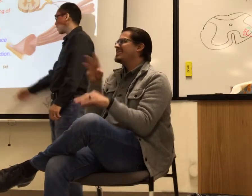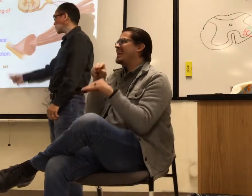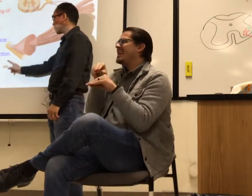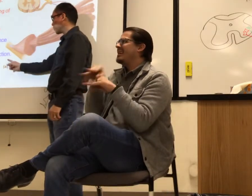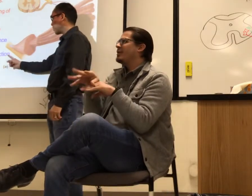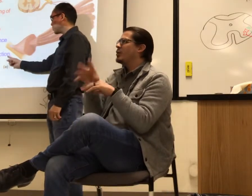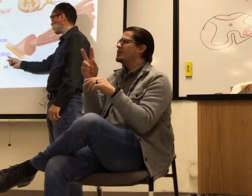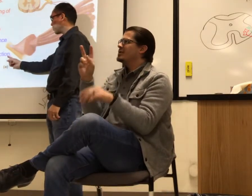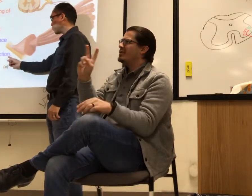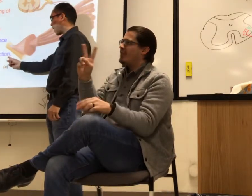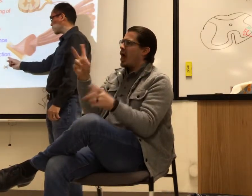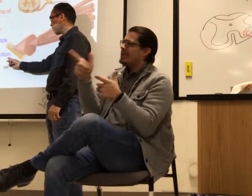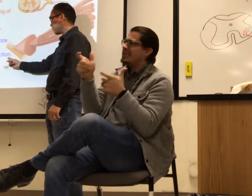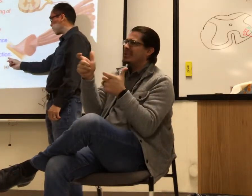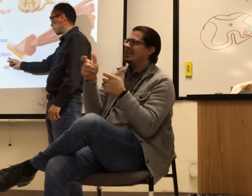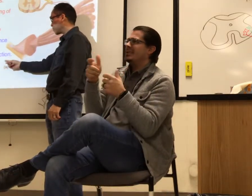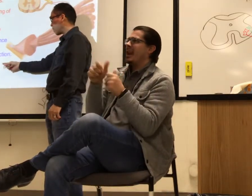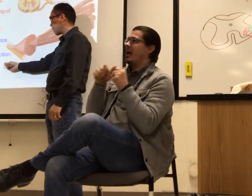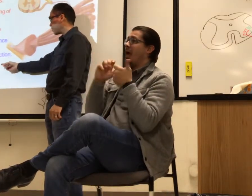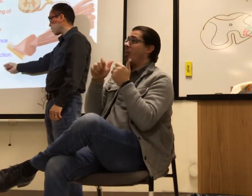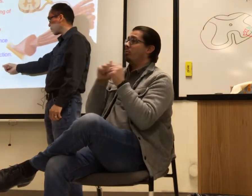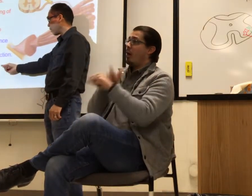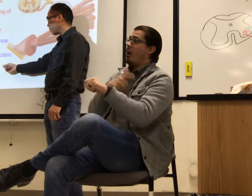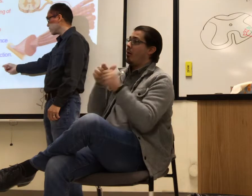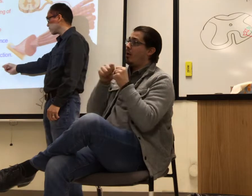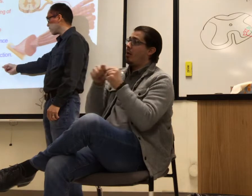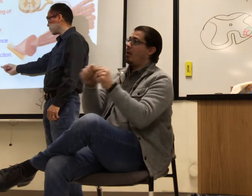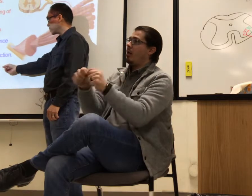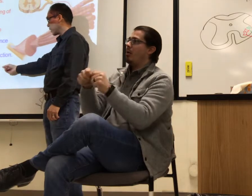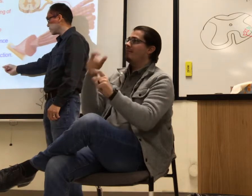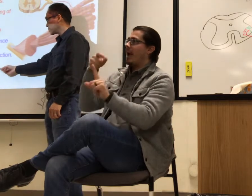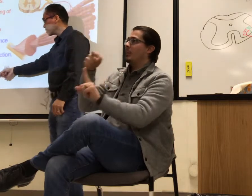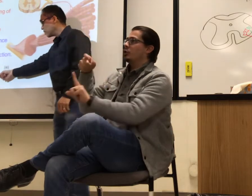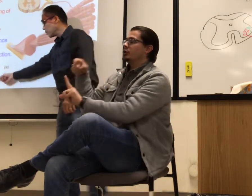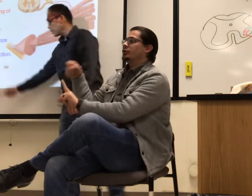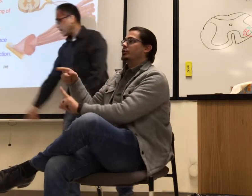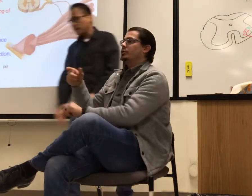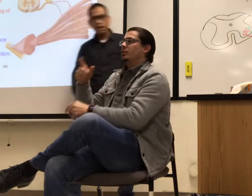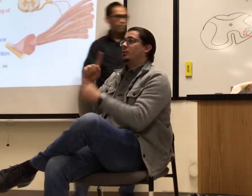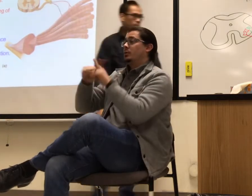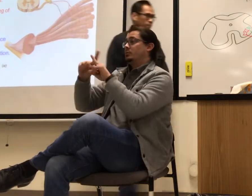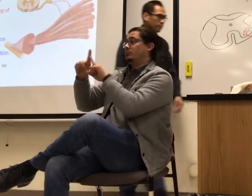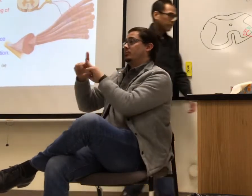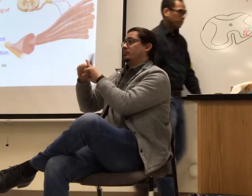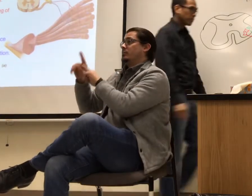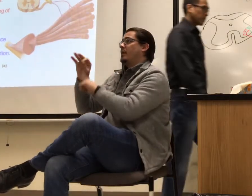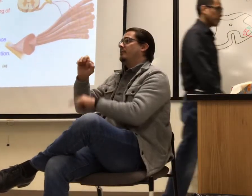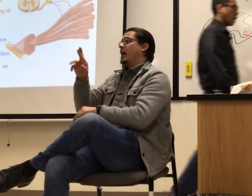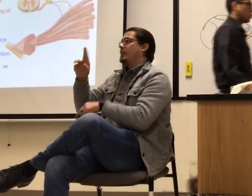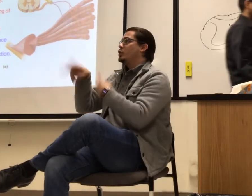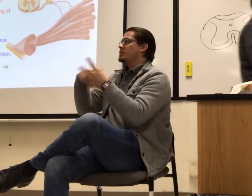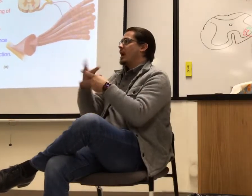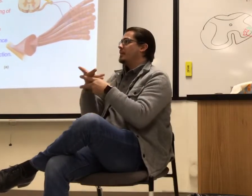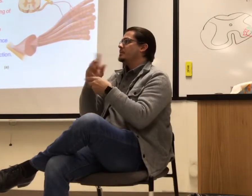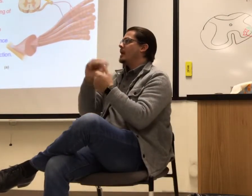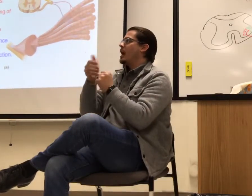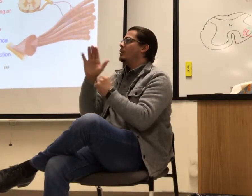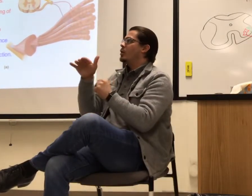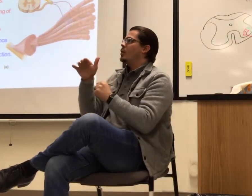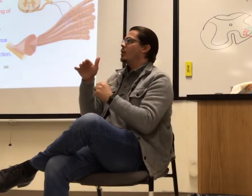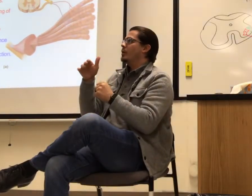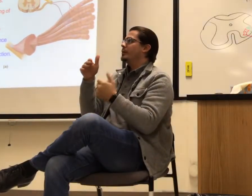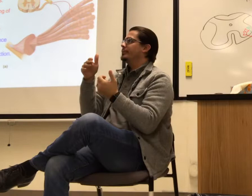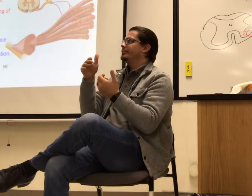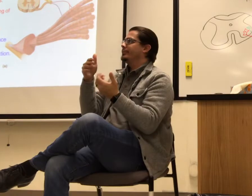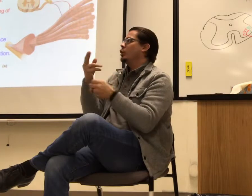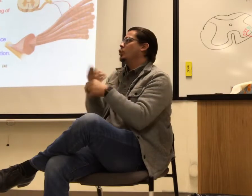the velocity and duration of contraction of these fibers. So I have to talk about all the different fiber types and how you load them.